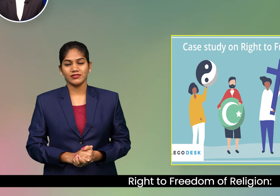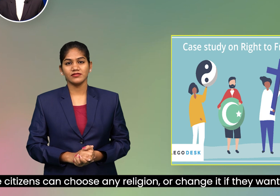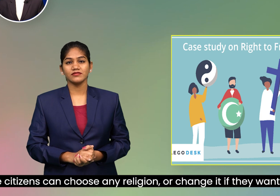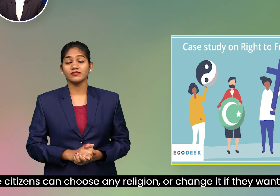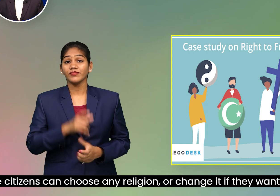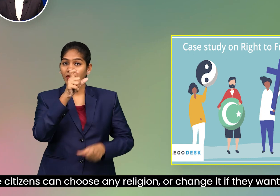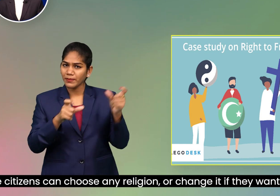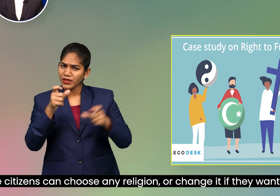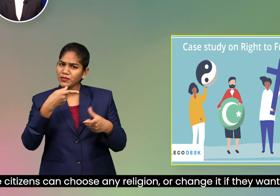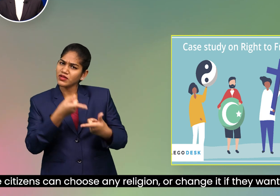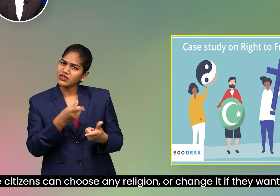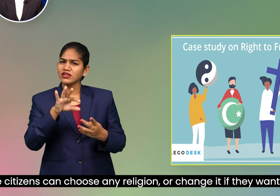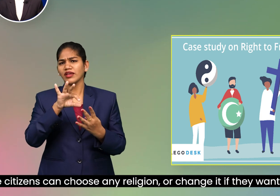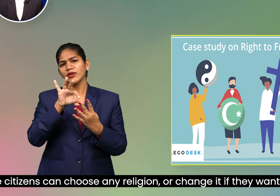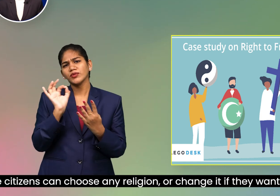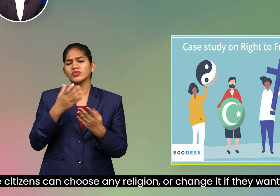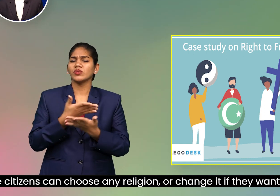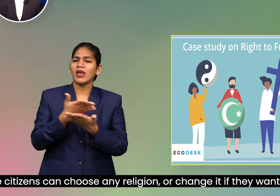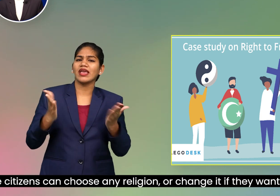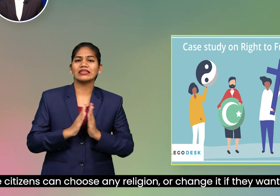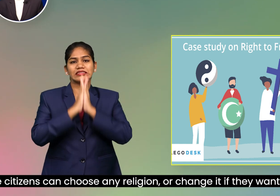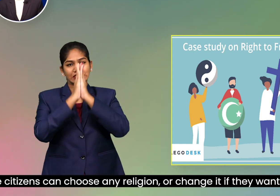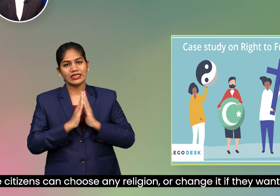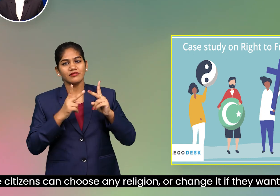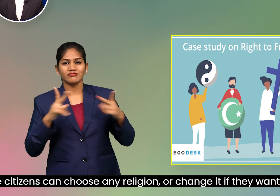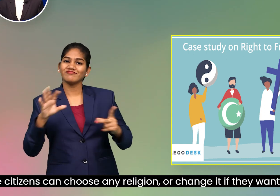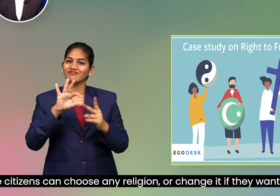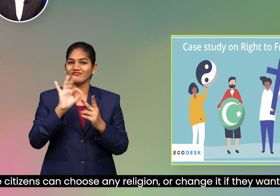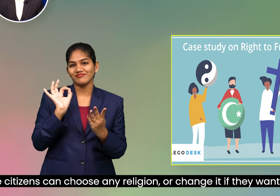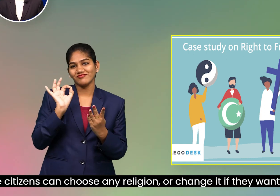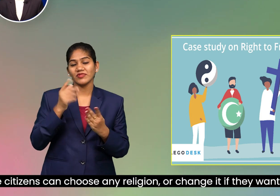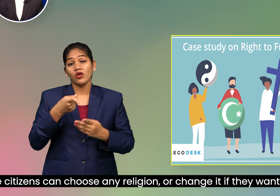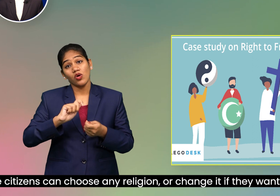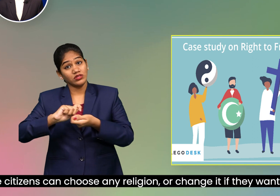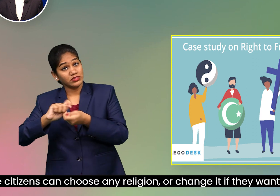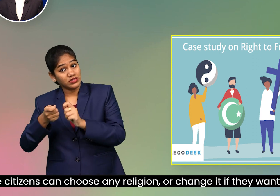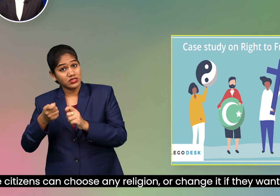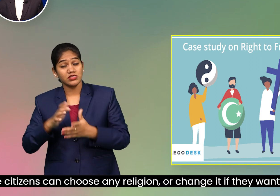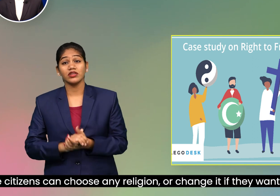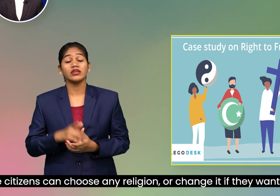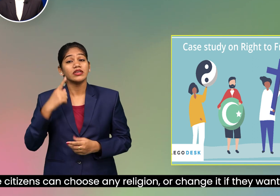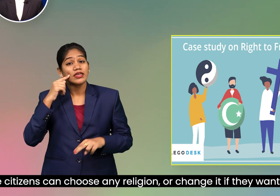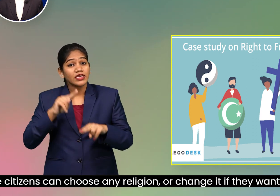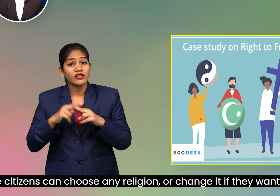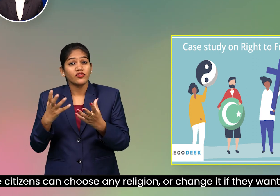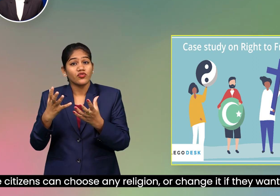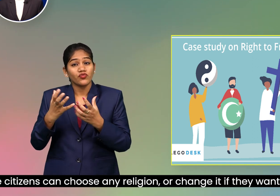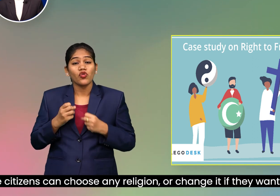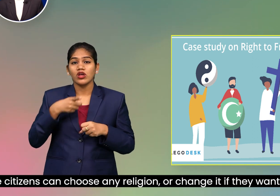The citizens can choose any religion or change it if they want to without breaking the law.